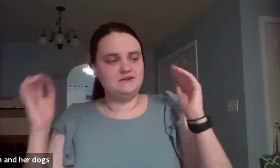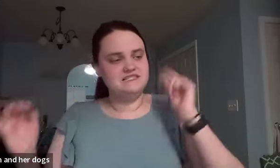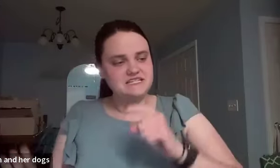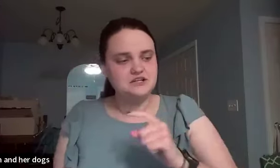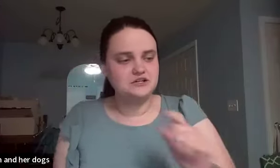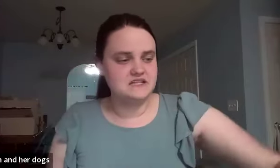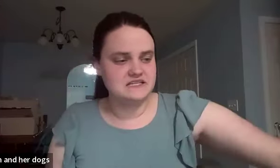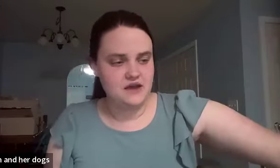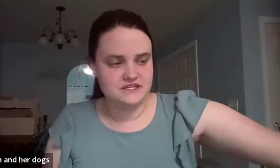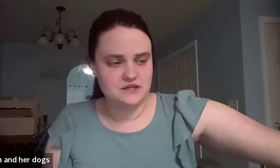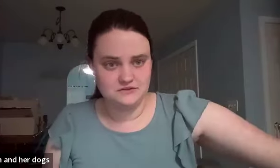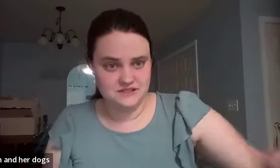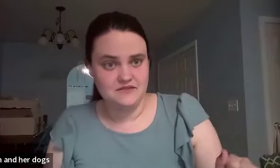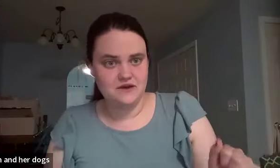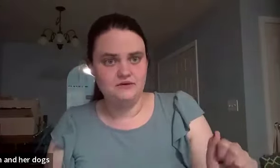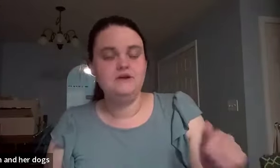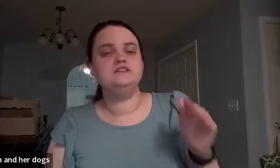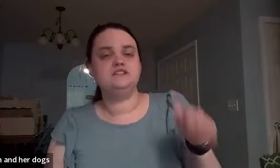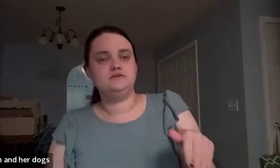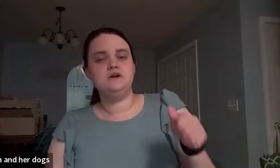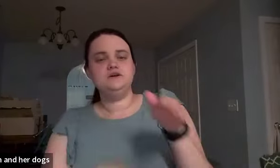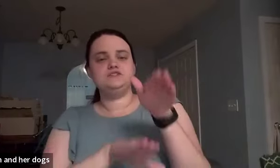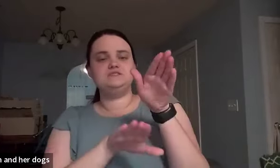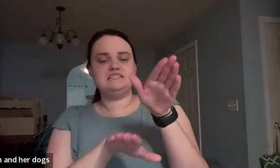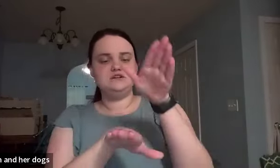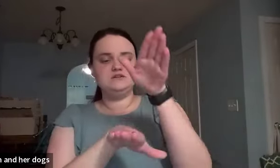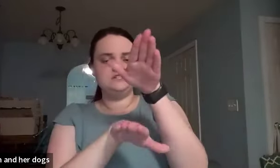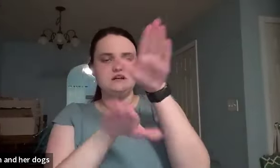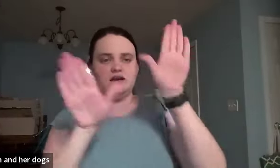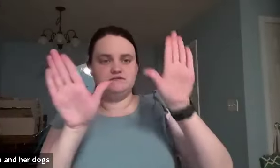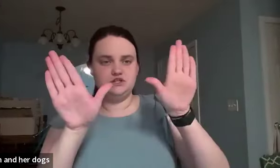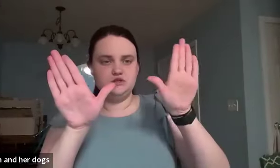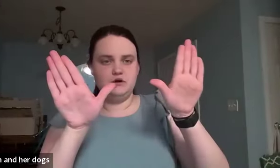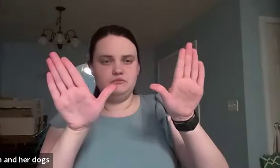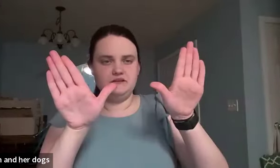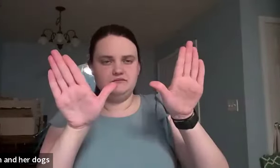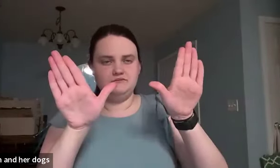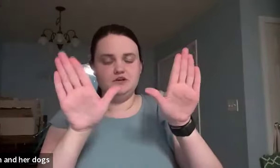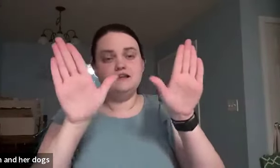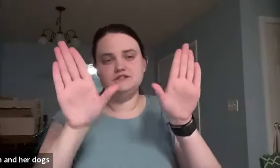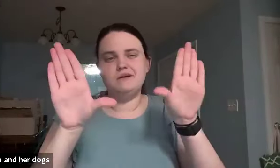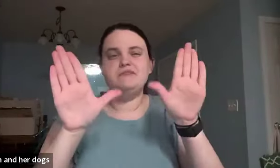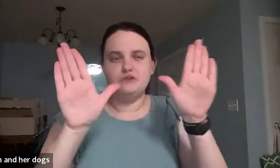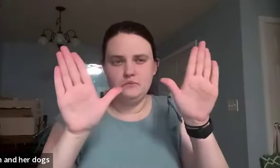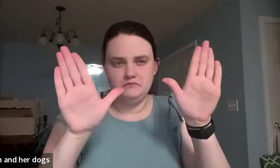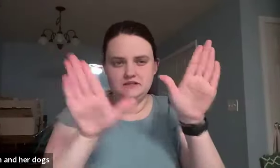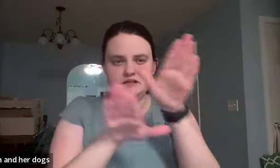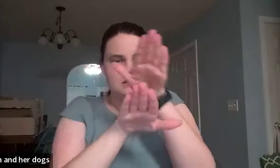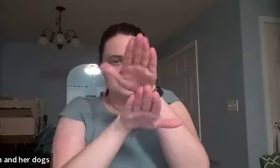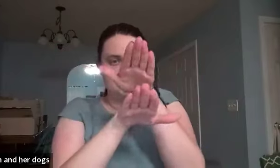Now sea turtle does have its own sign though, too. So sea turtles, you're gonna have two open, they're open bees. You're